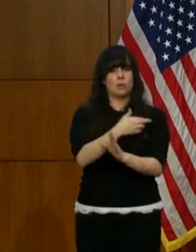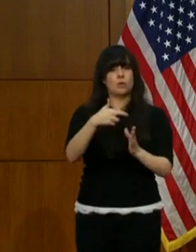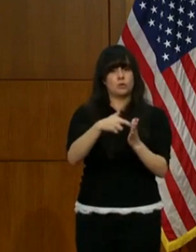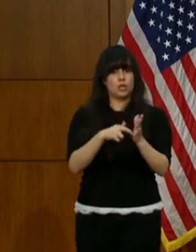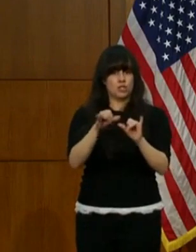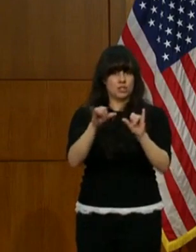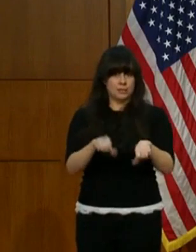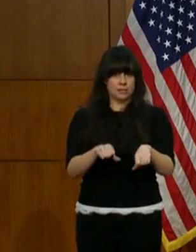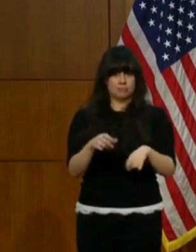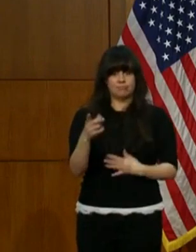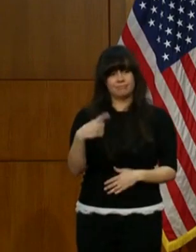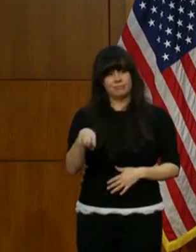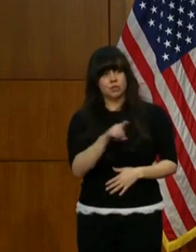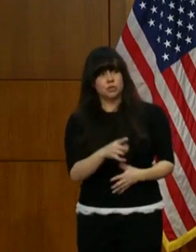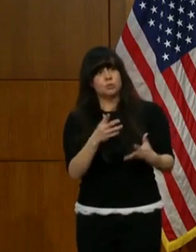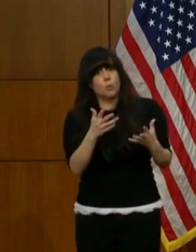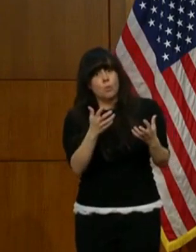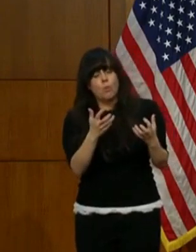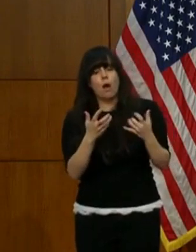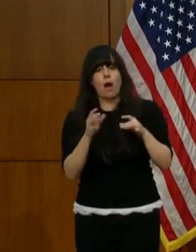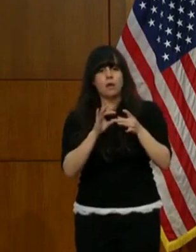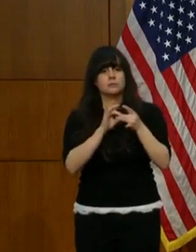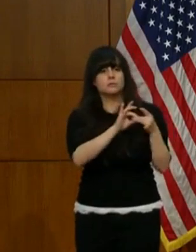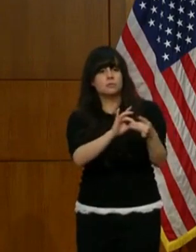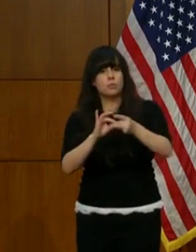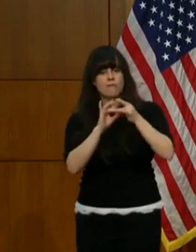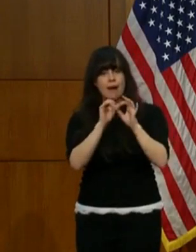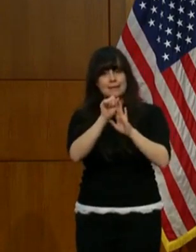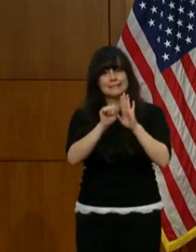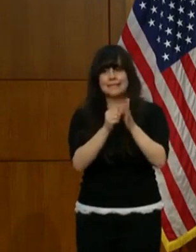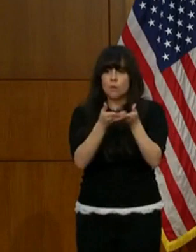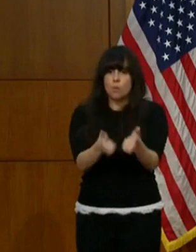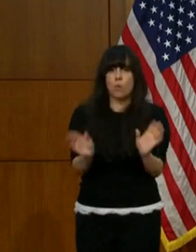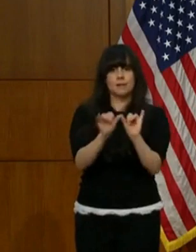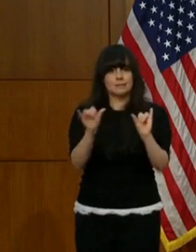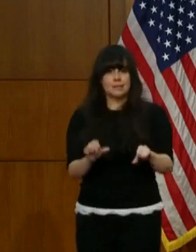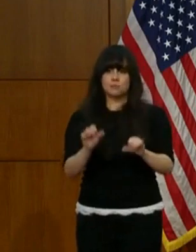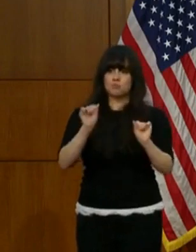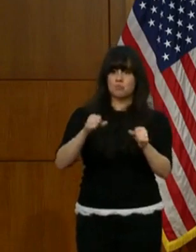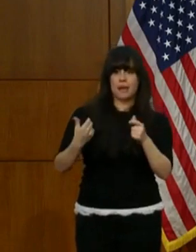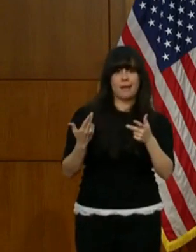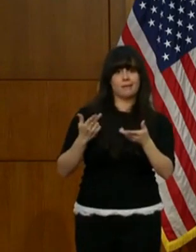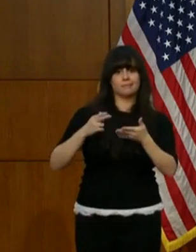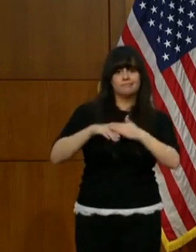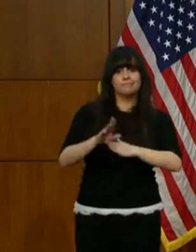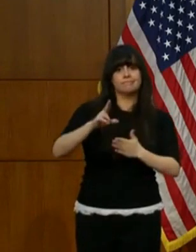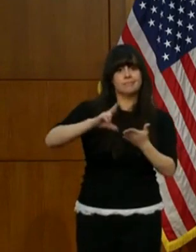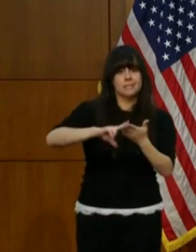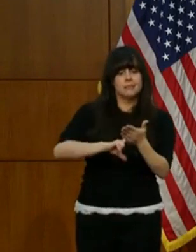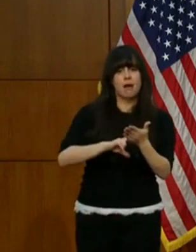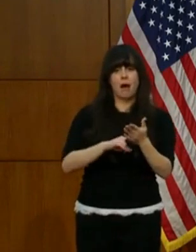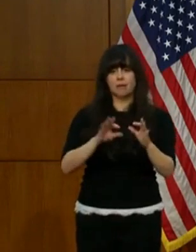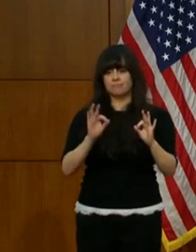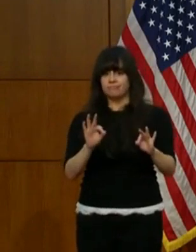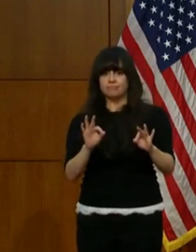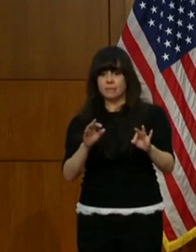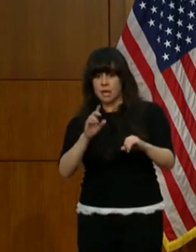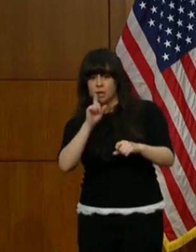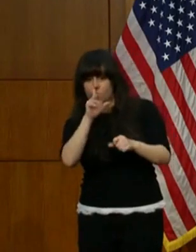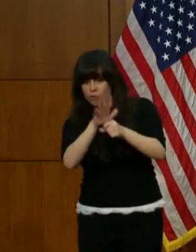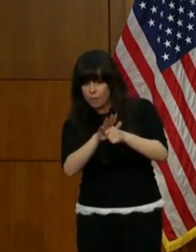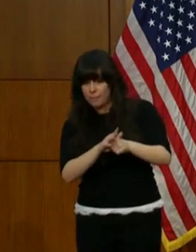asked for a unified statewide system where you can pre-register and get confirmation that it went